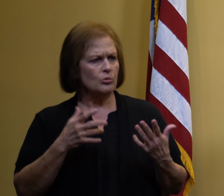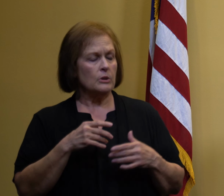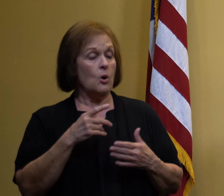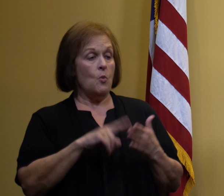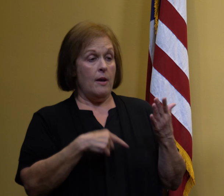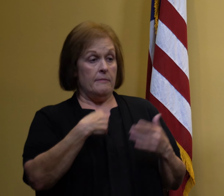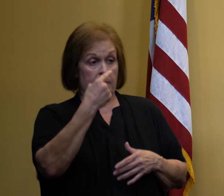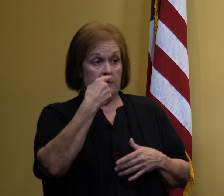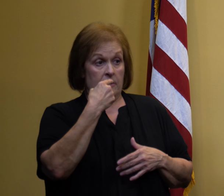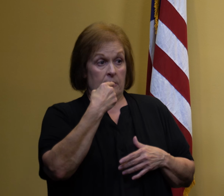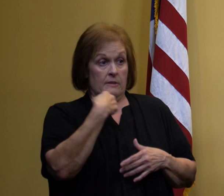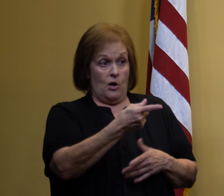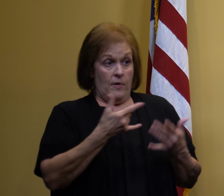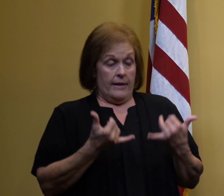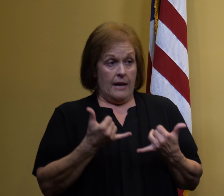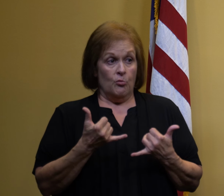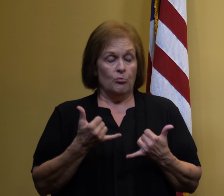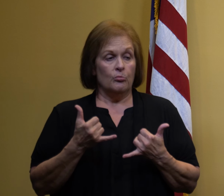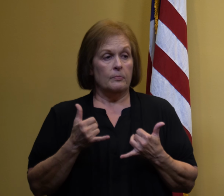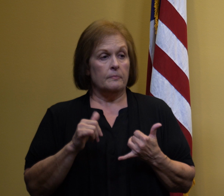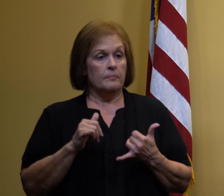give you right now would be